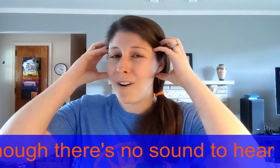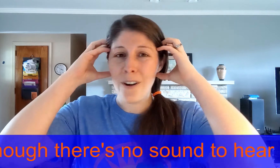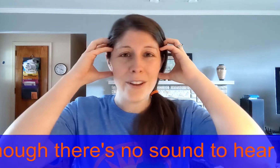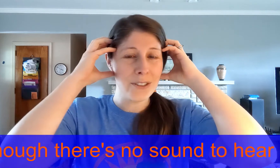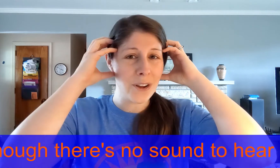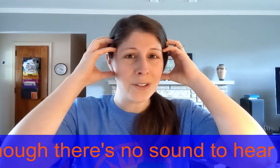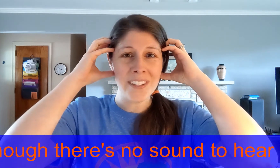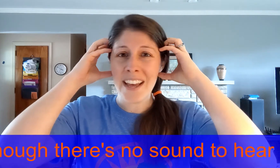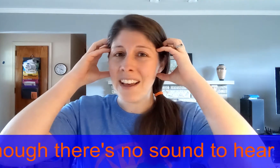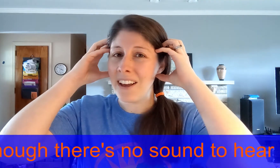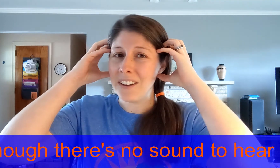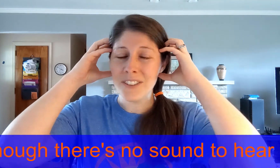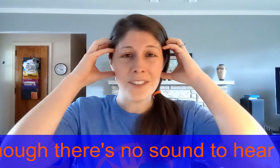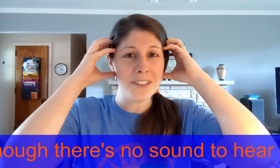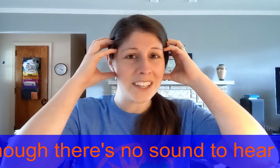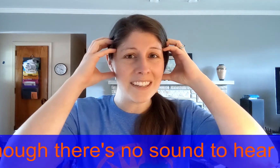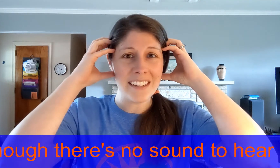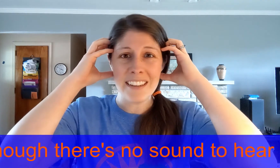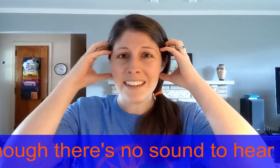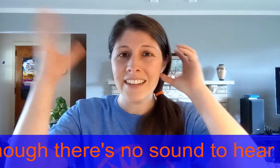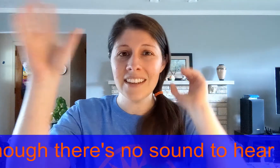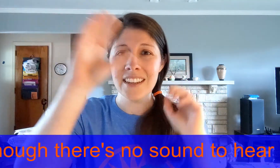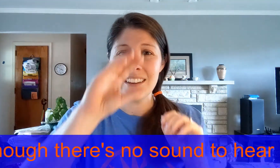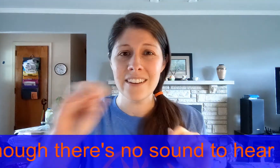Though there's no sound to hear,